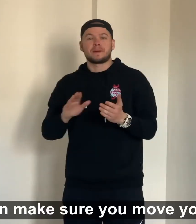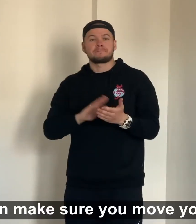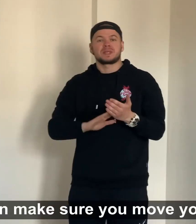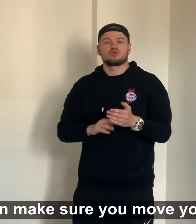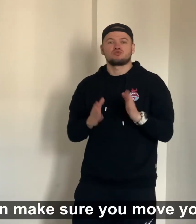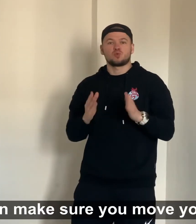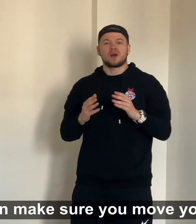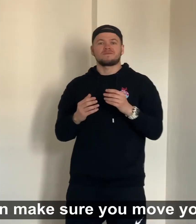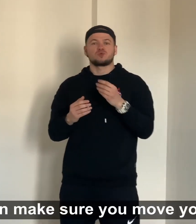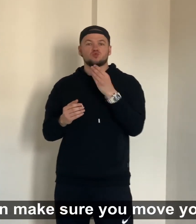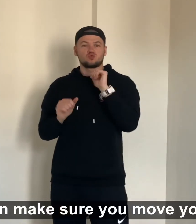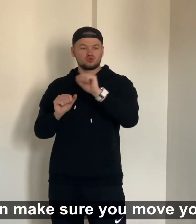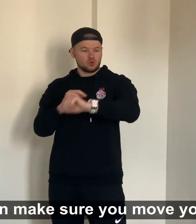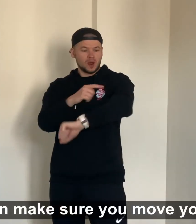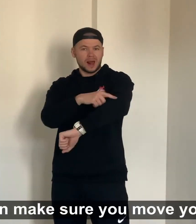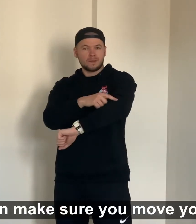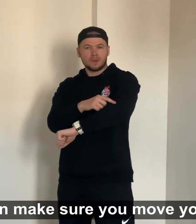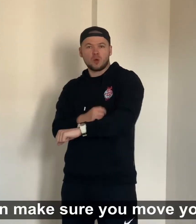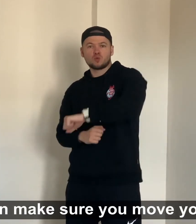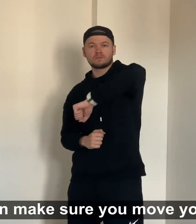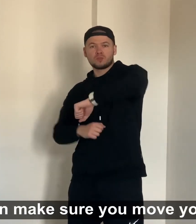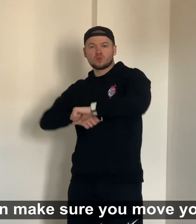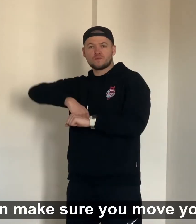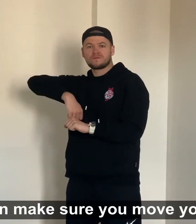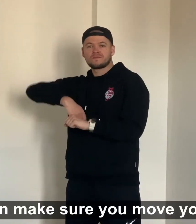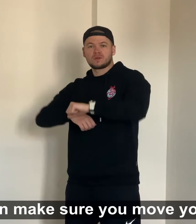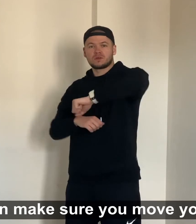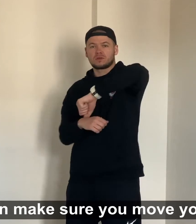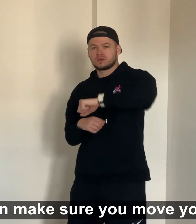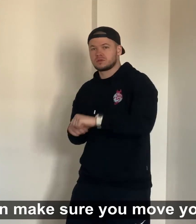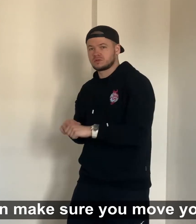Then make sure you move your elbows.